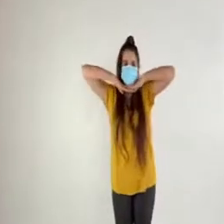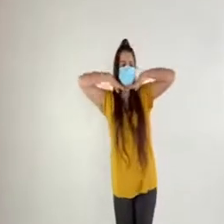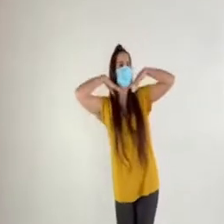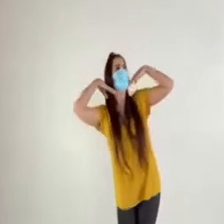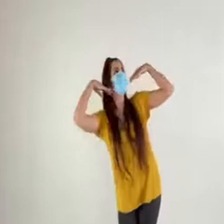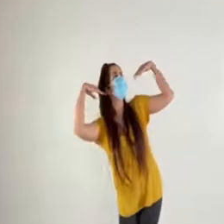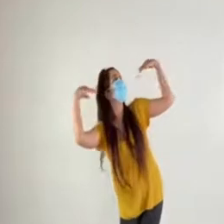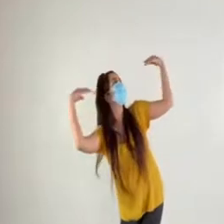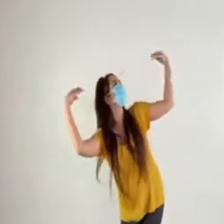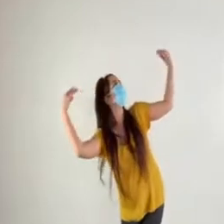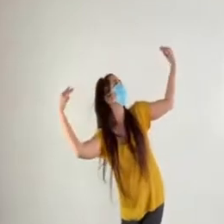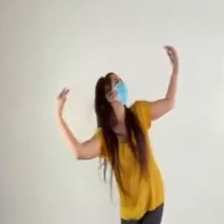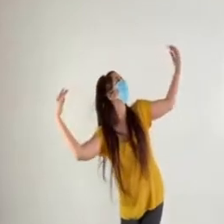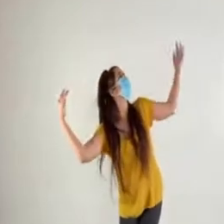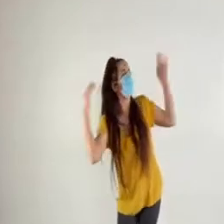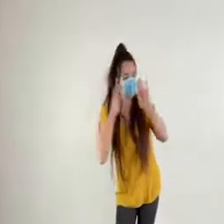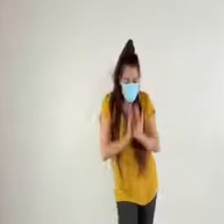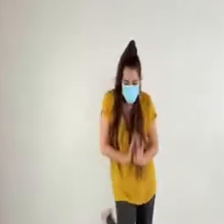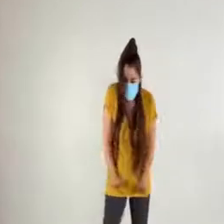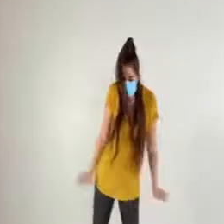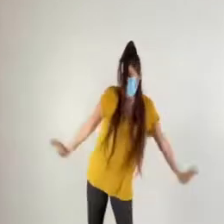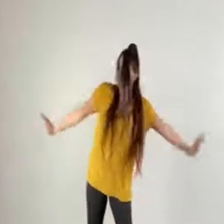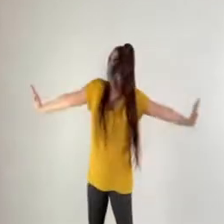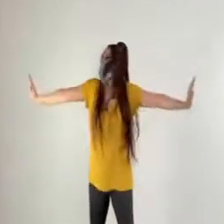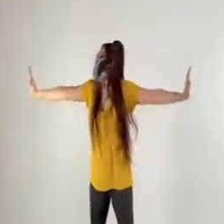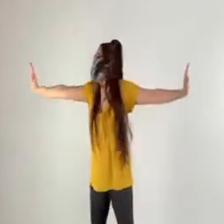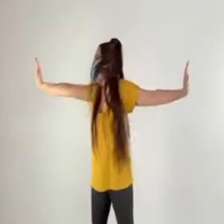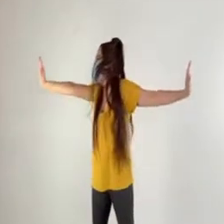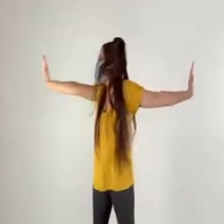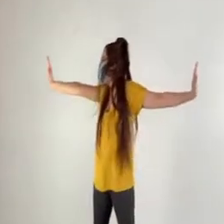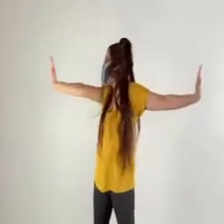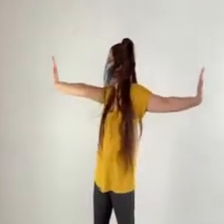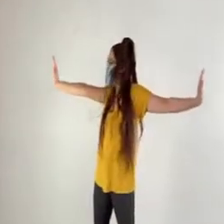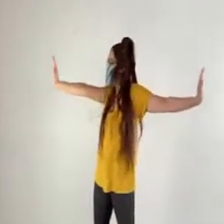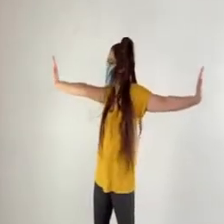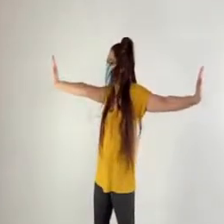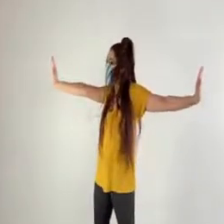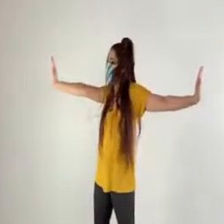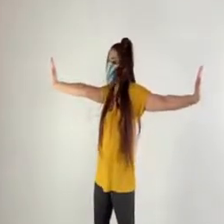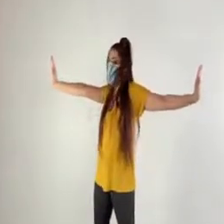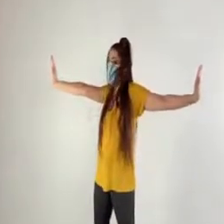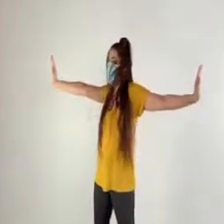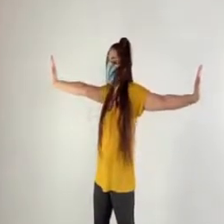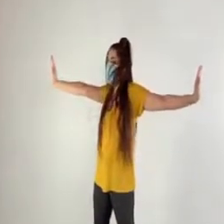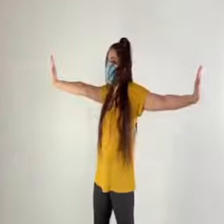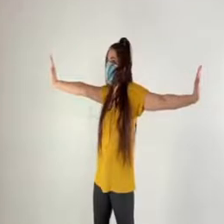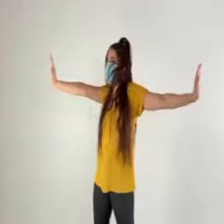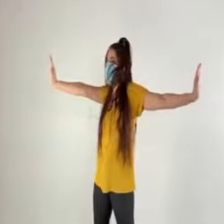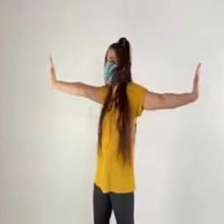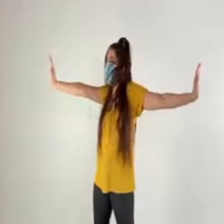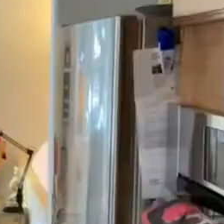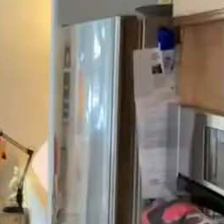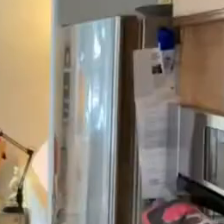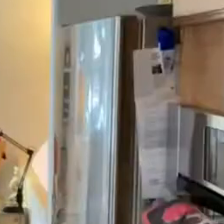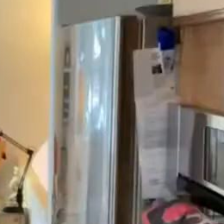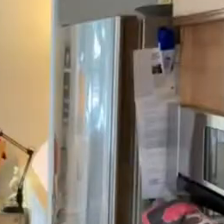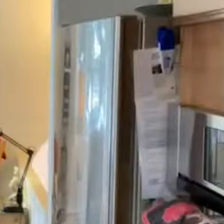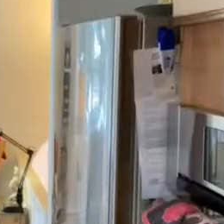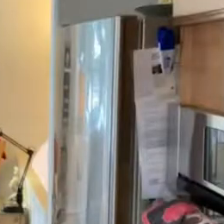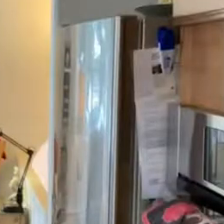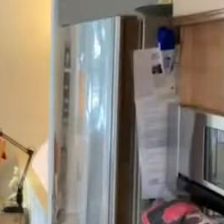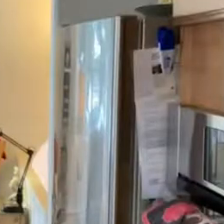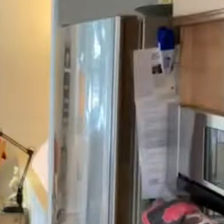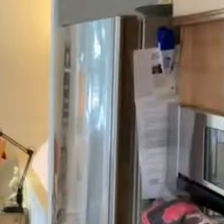On stage, the lady in pink didn't just sing, she sang.